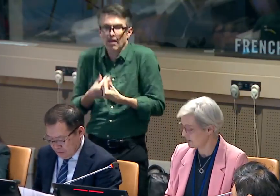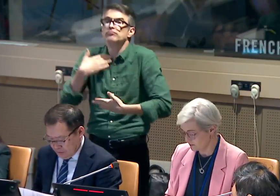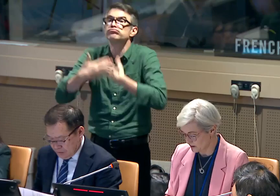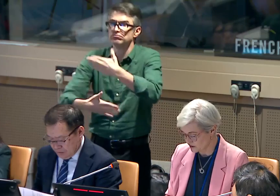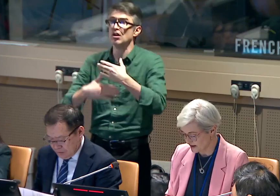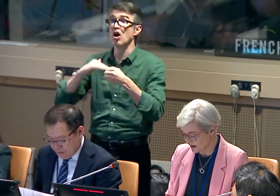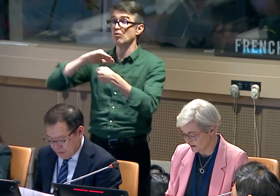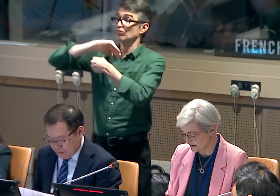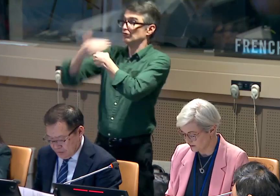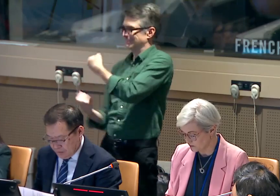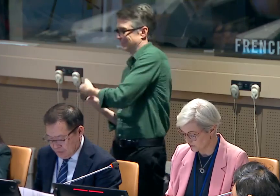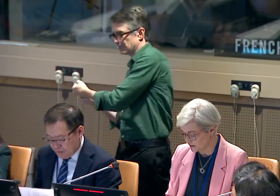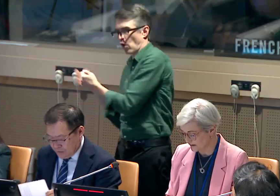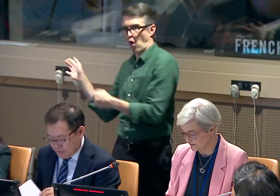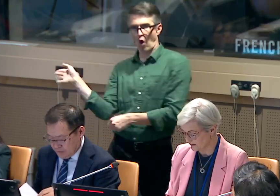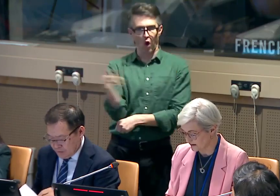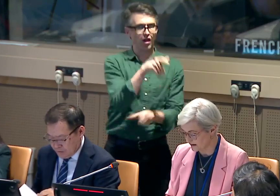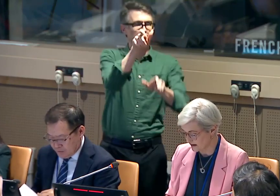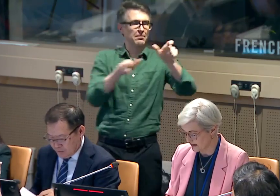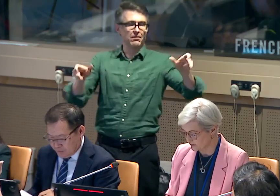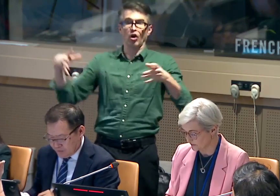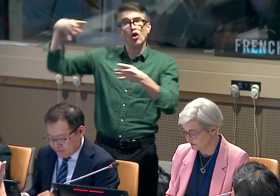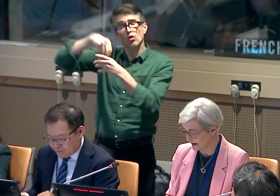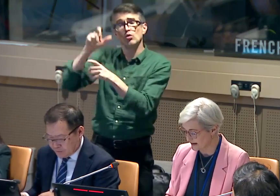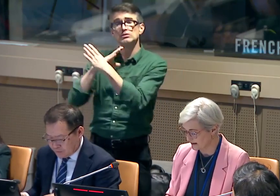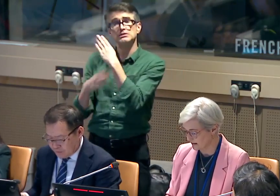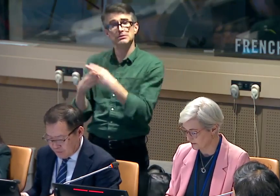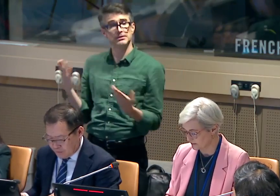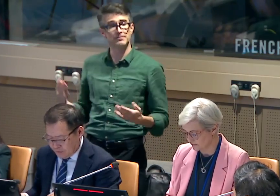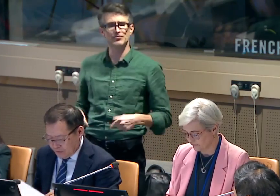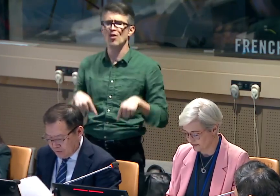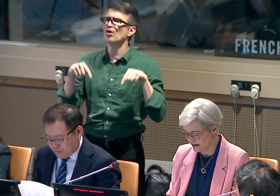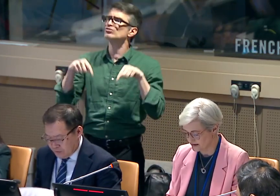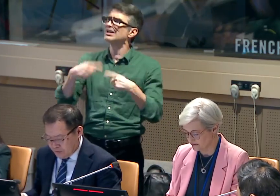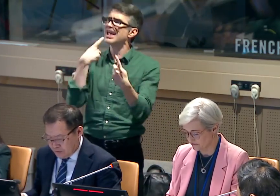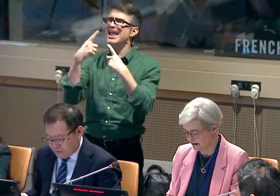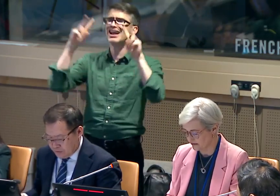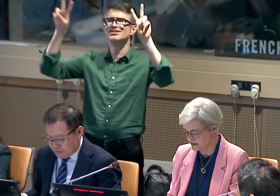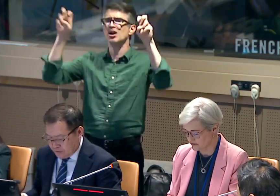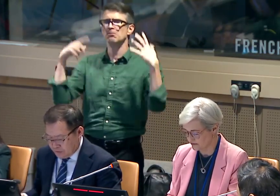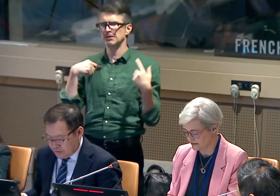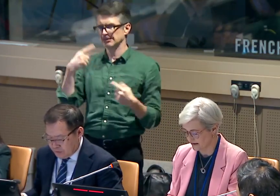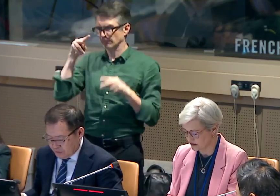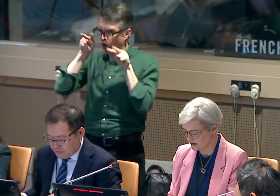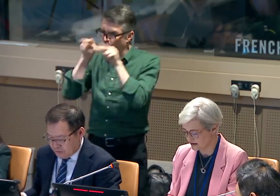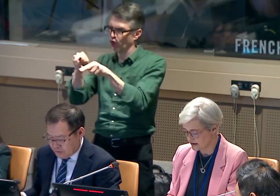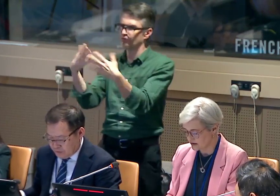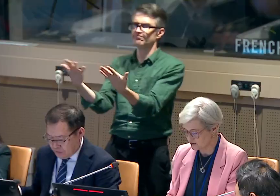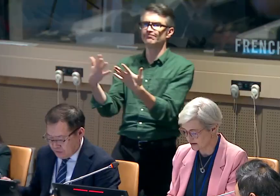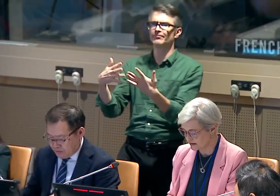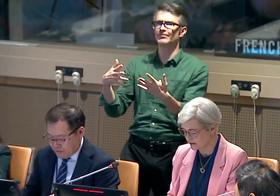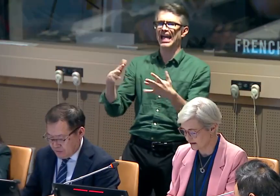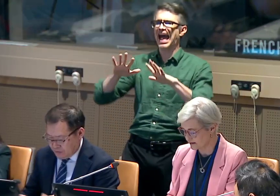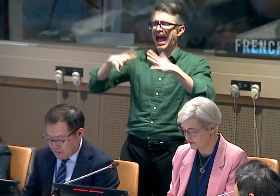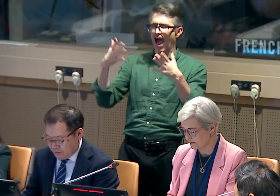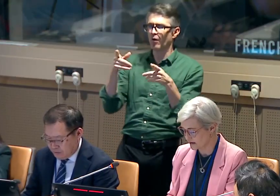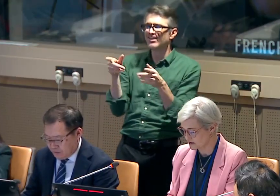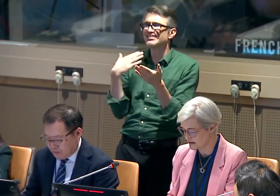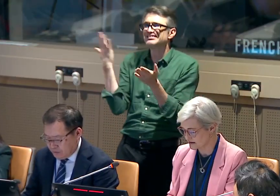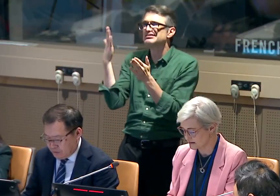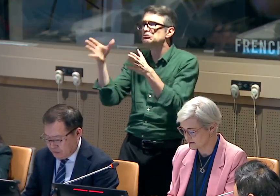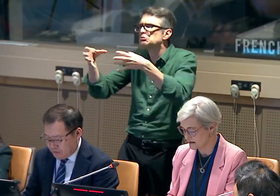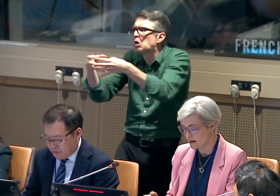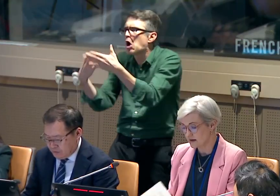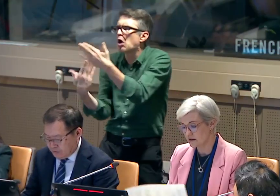Today is about sharing what works and about scaling it up from faster, fairer certification to integrated